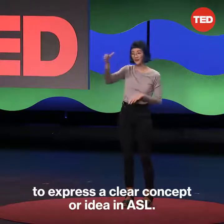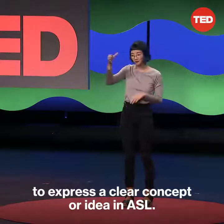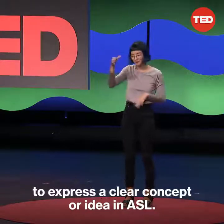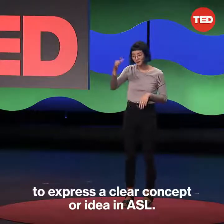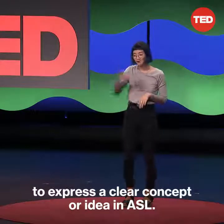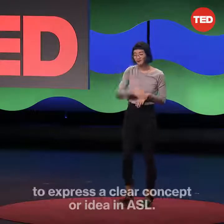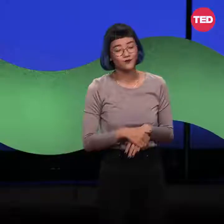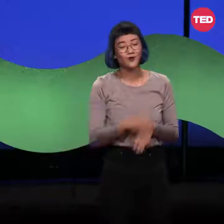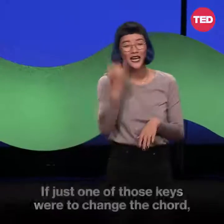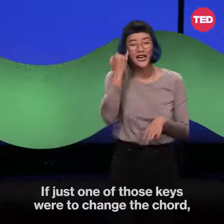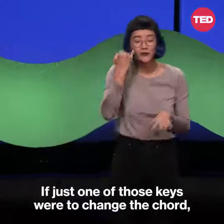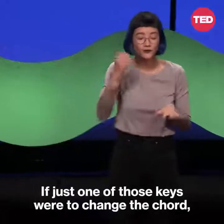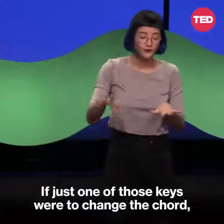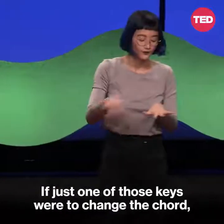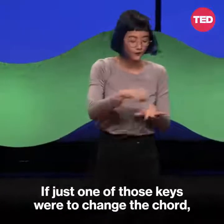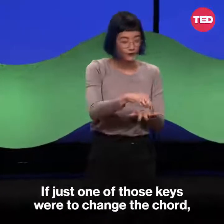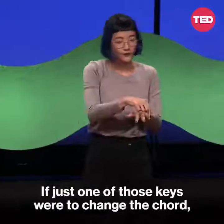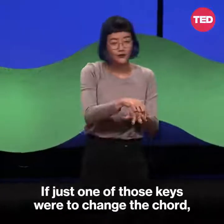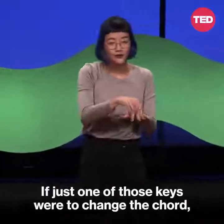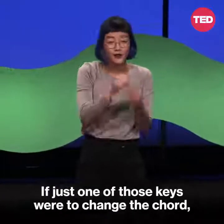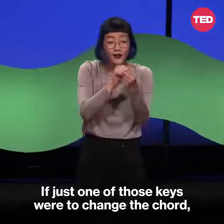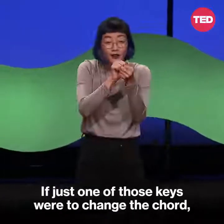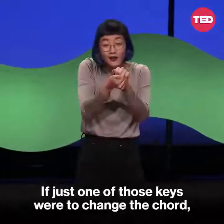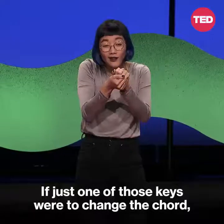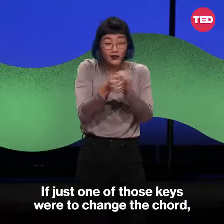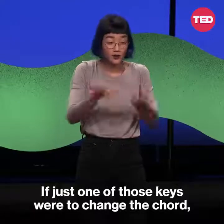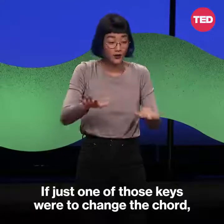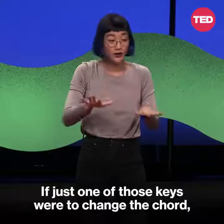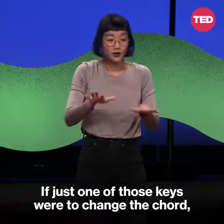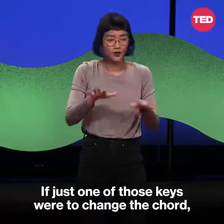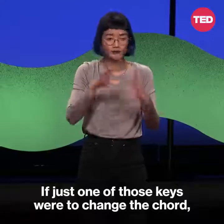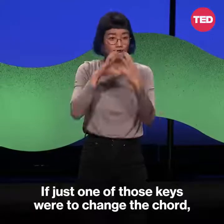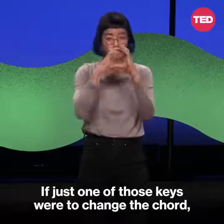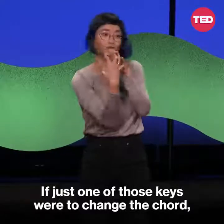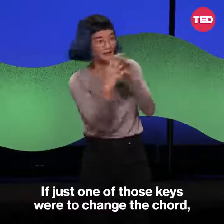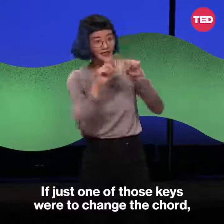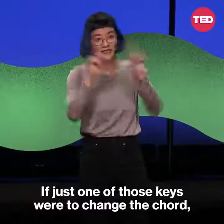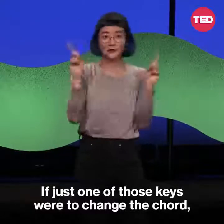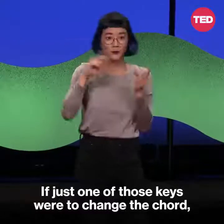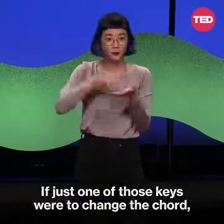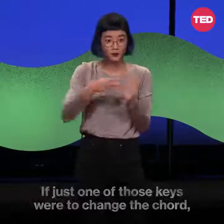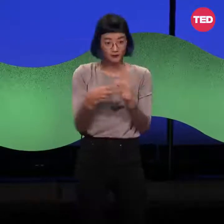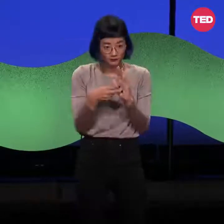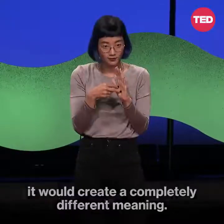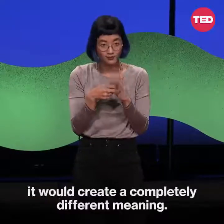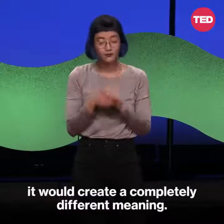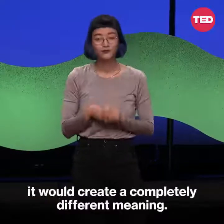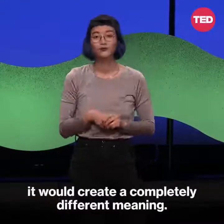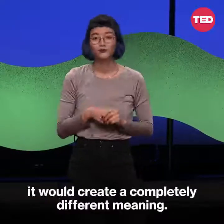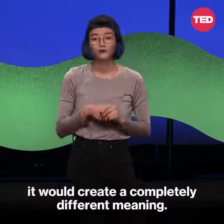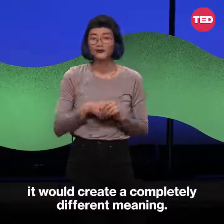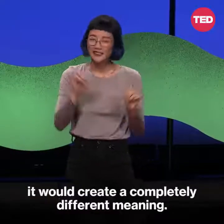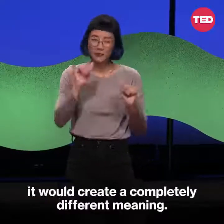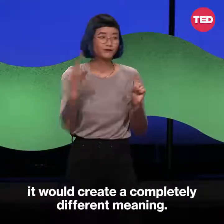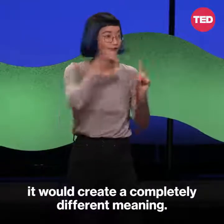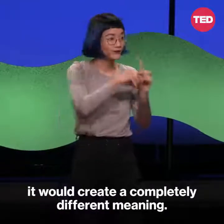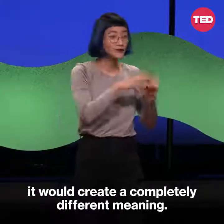ASL. If just one of those keys were to change the chord, it would create a completely different meaning.